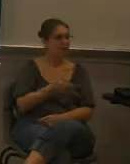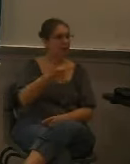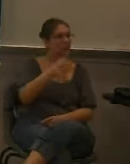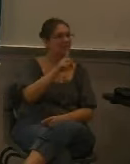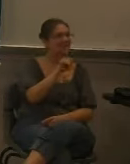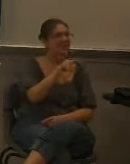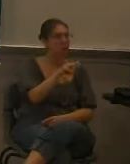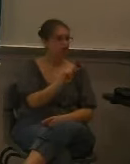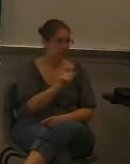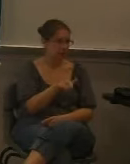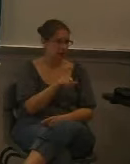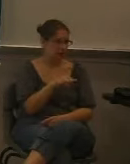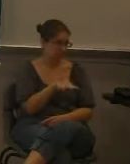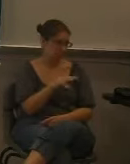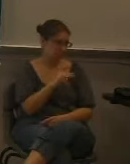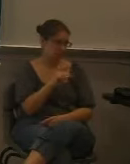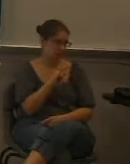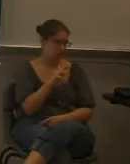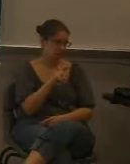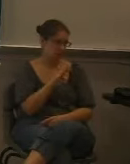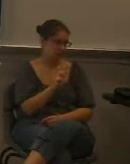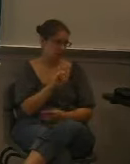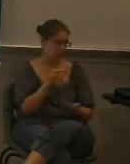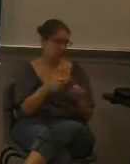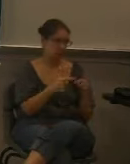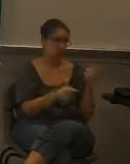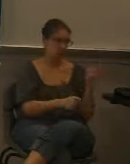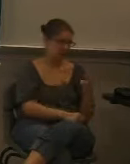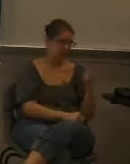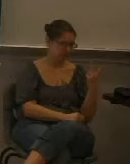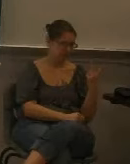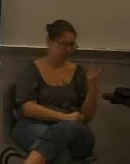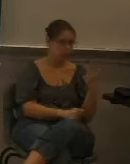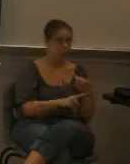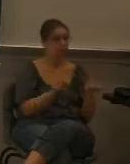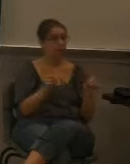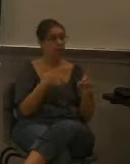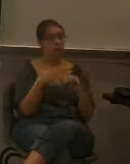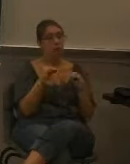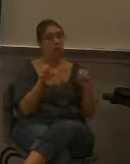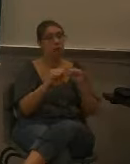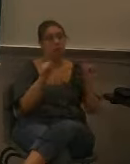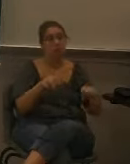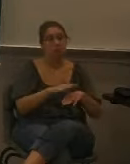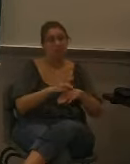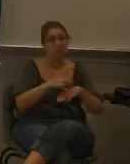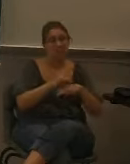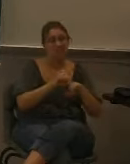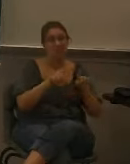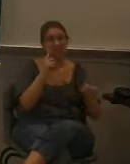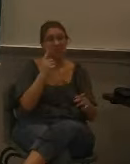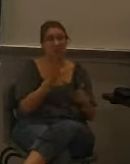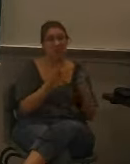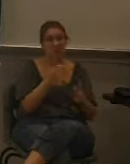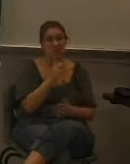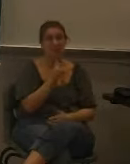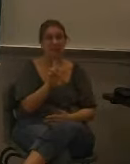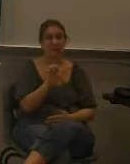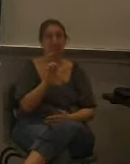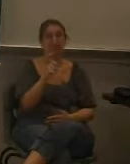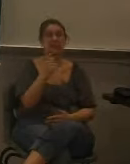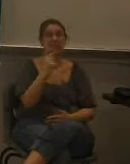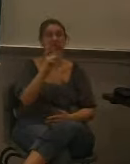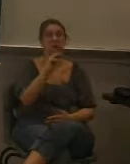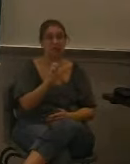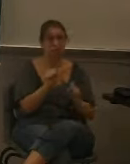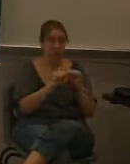of microbes than when there's just one or two species. However, there's no system on Earth except for perhaps some of those really extreme systems